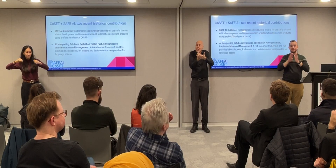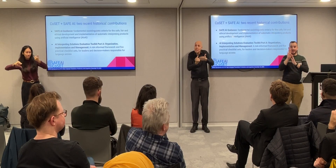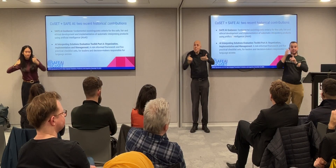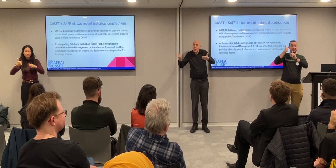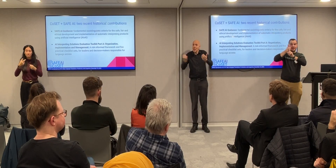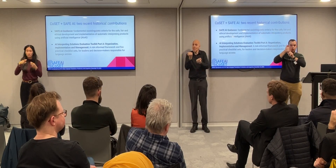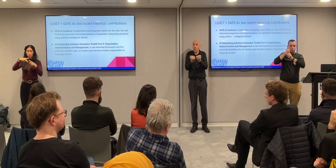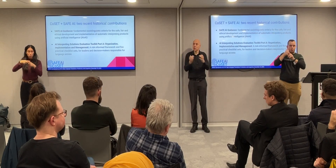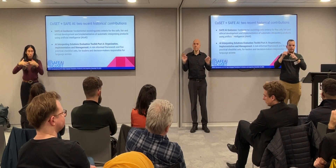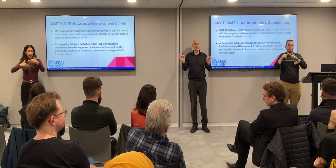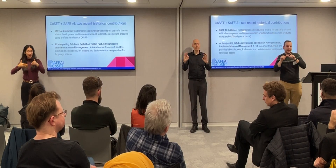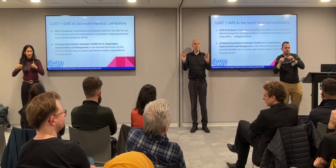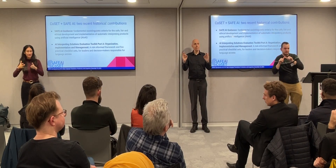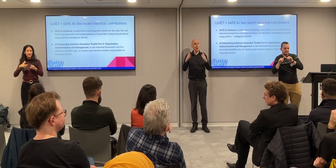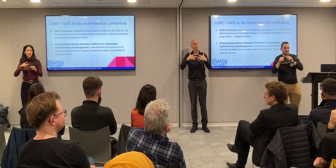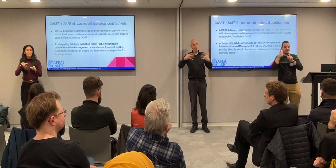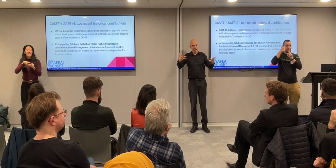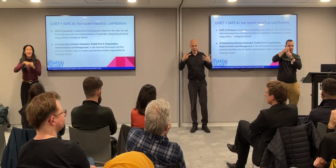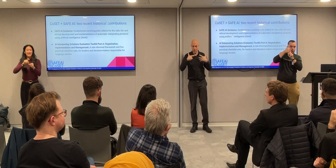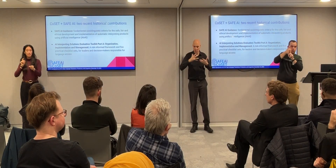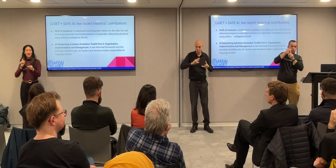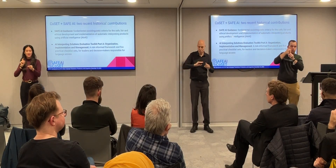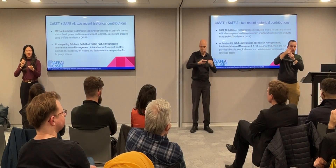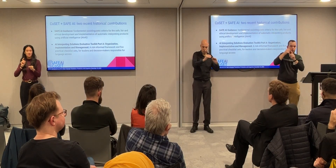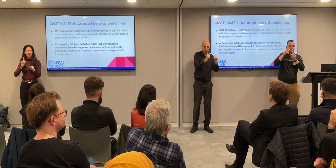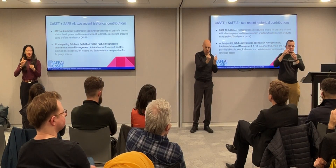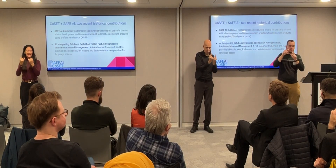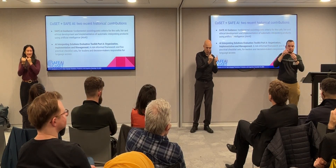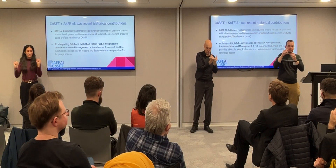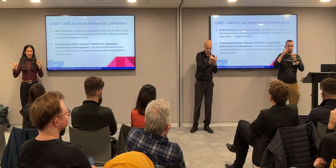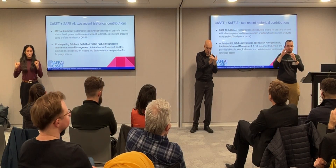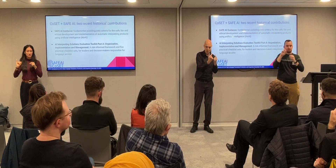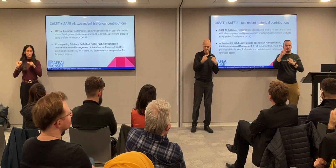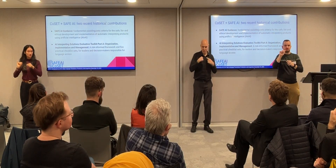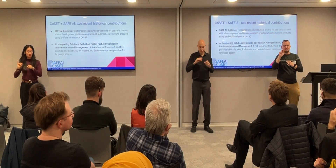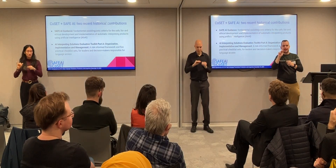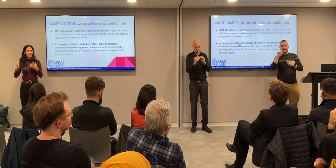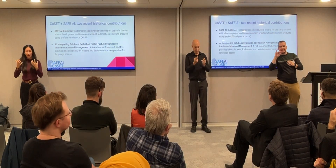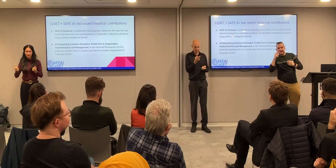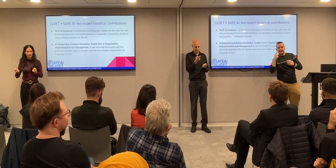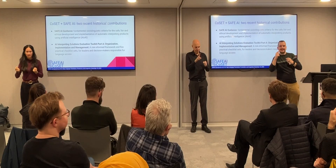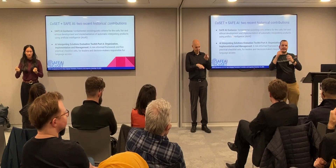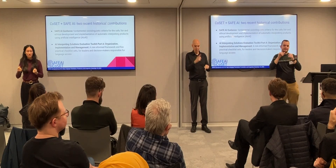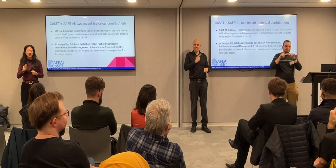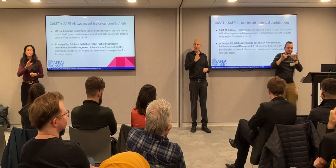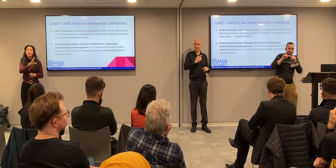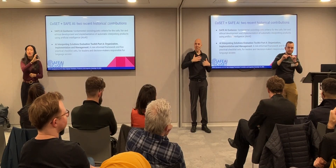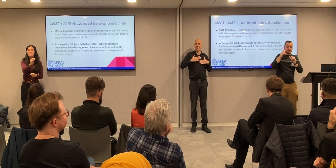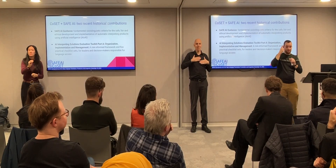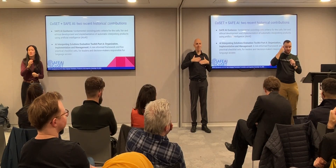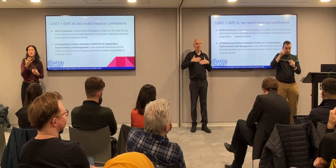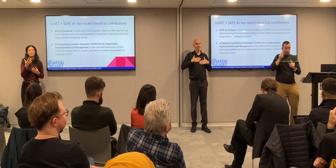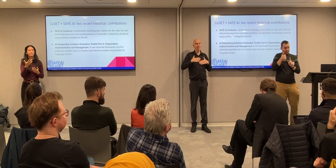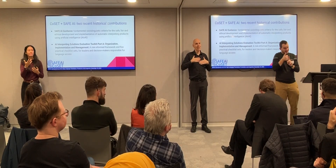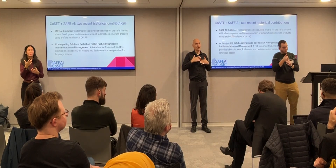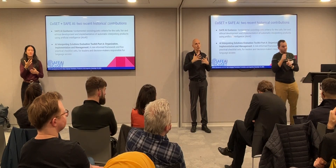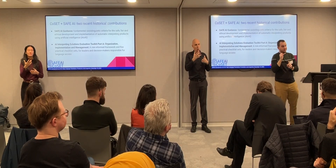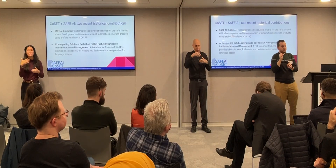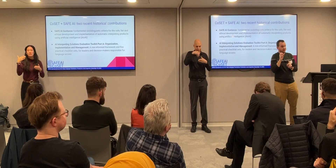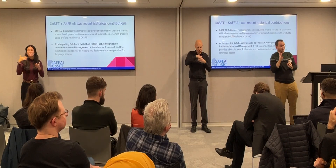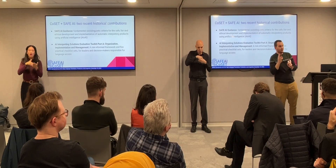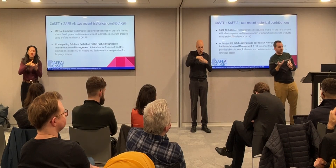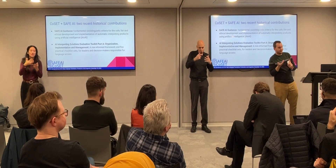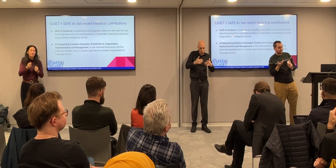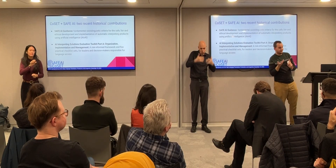Many AI companies develop them themselves. They develop their own metrics. They develop their own internal